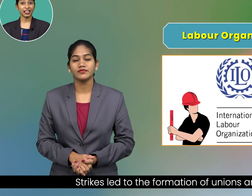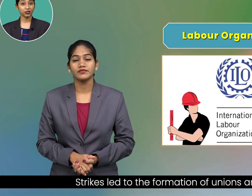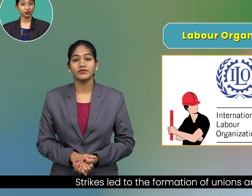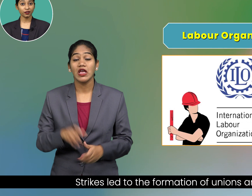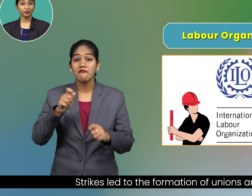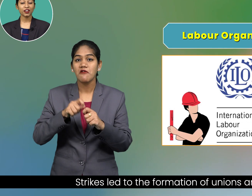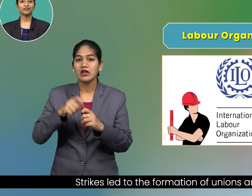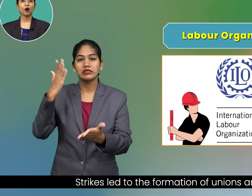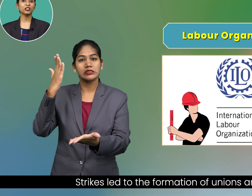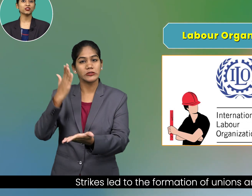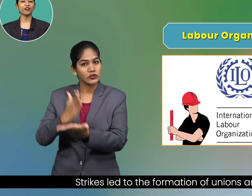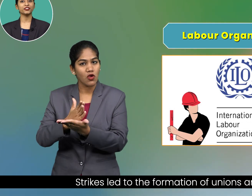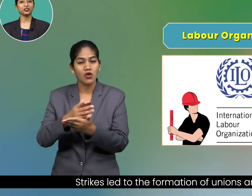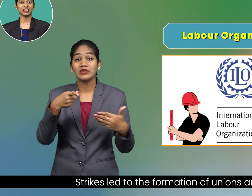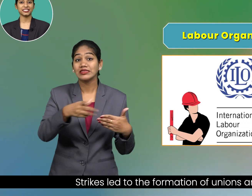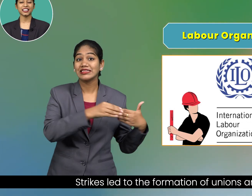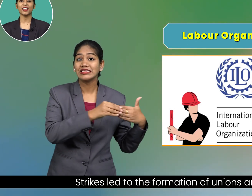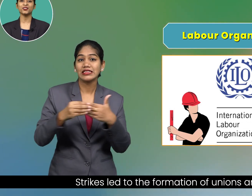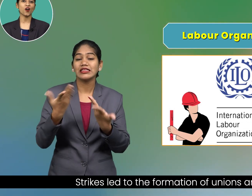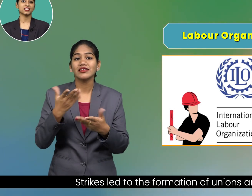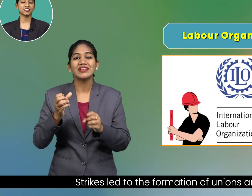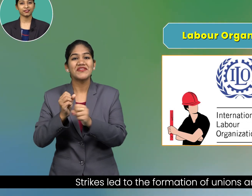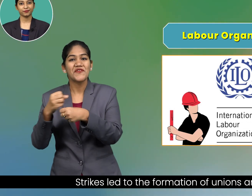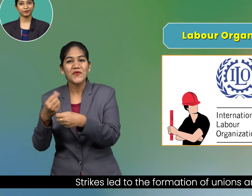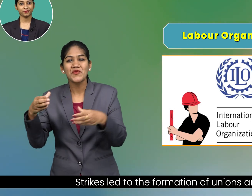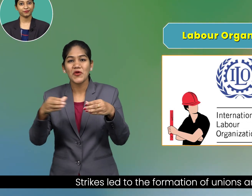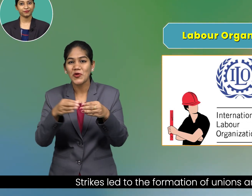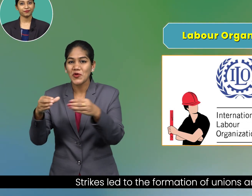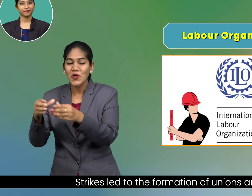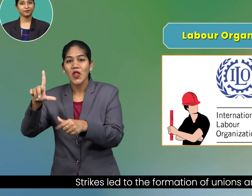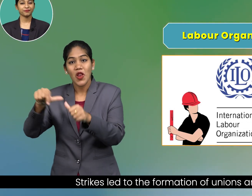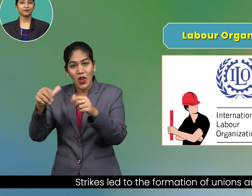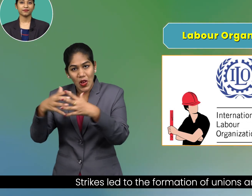Strikes led to the formation of unions and laws.